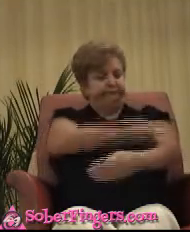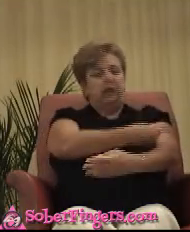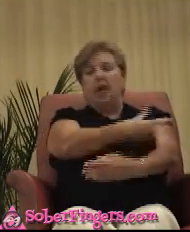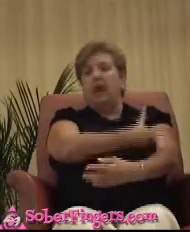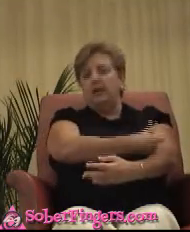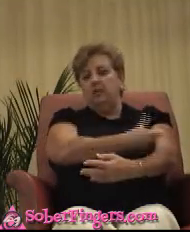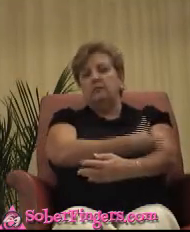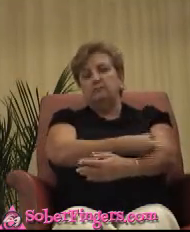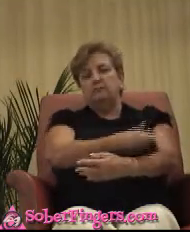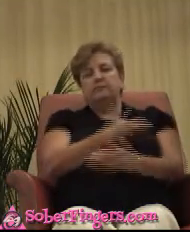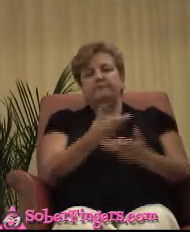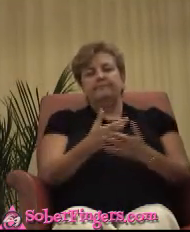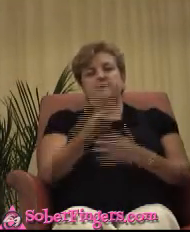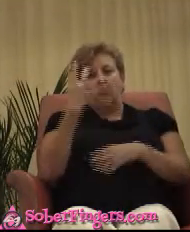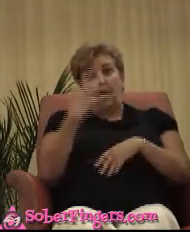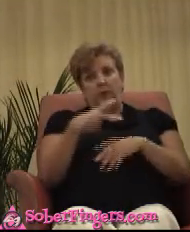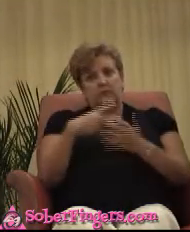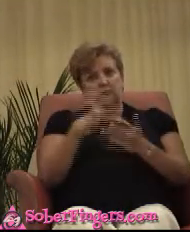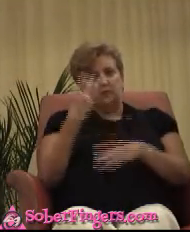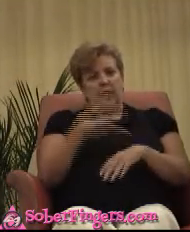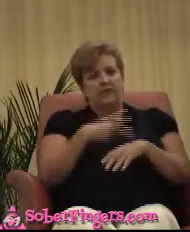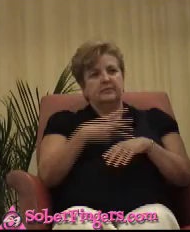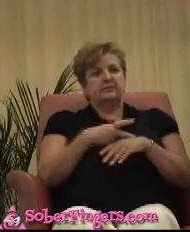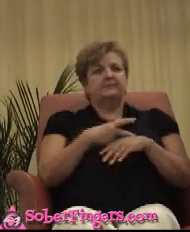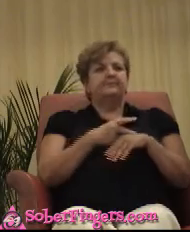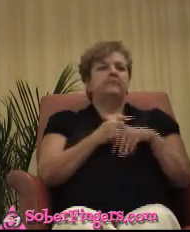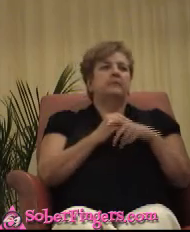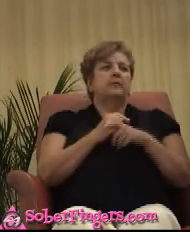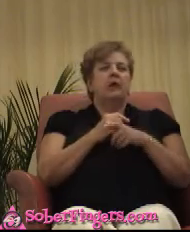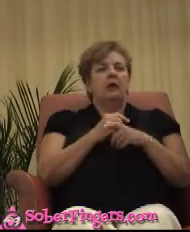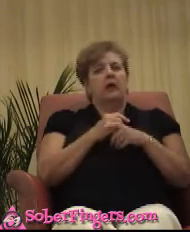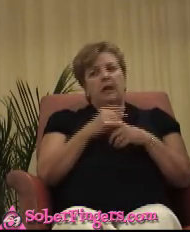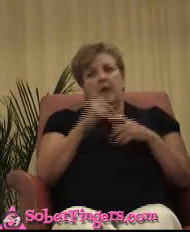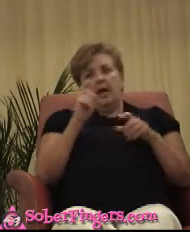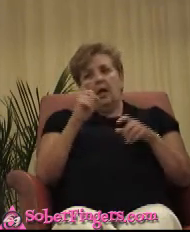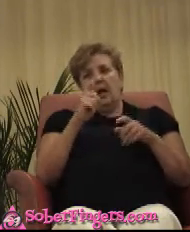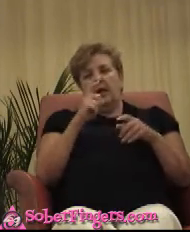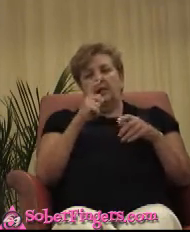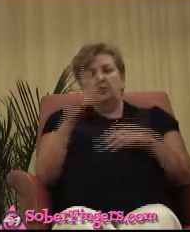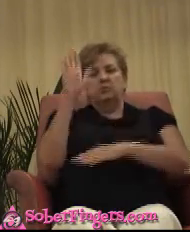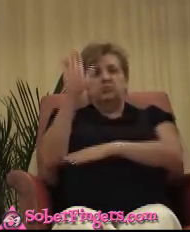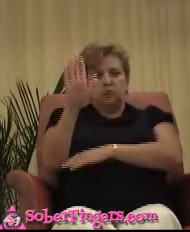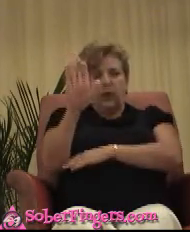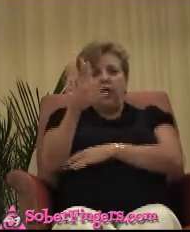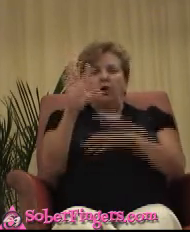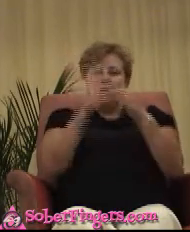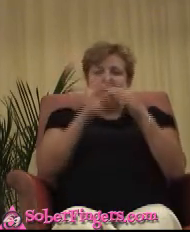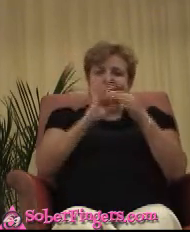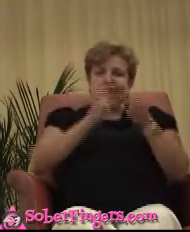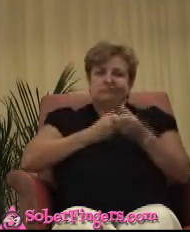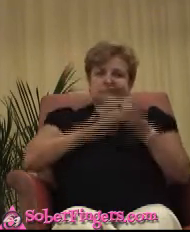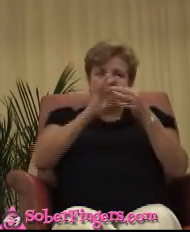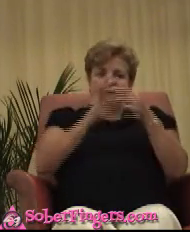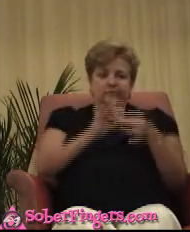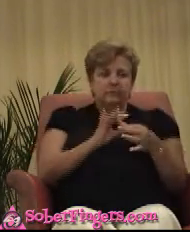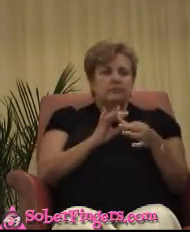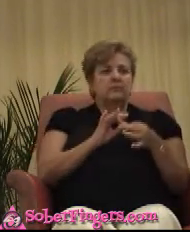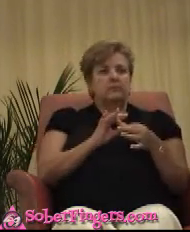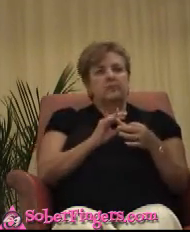to Northwest Company attorney, who was all of us had. Well, I had drawn one of the guys that was known to be